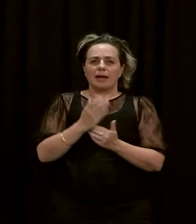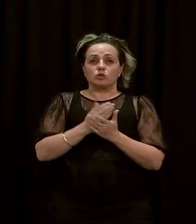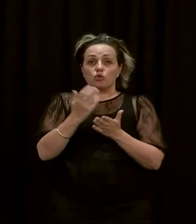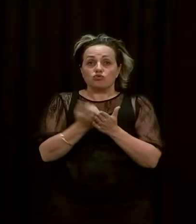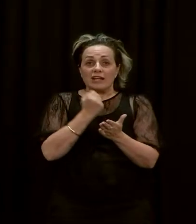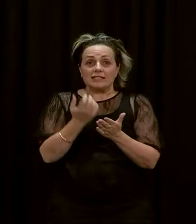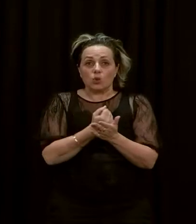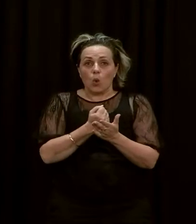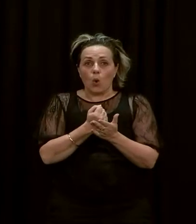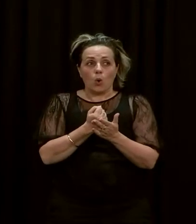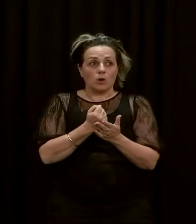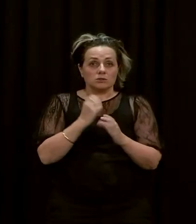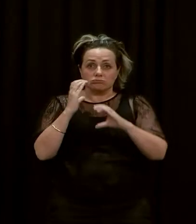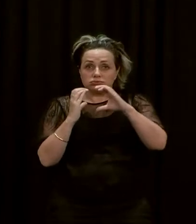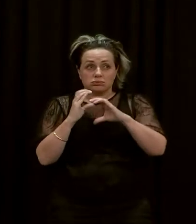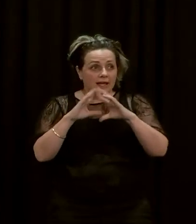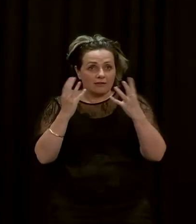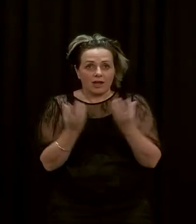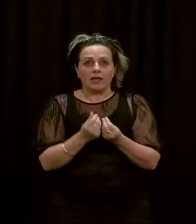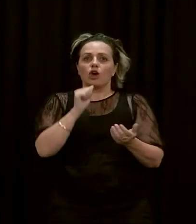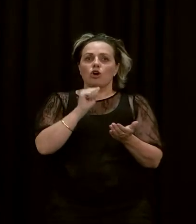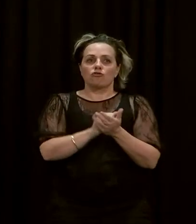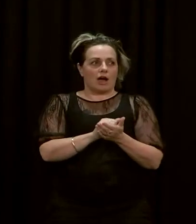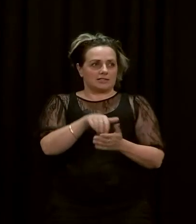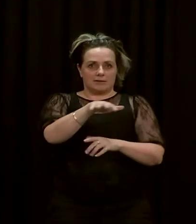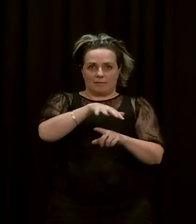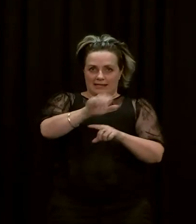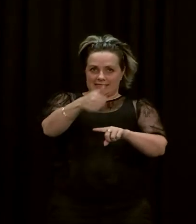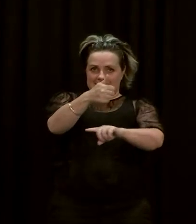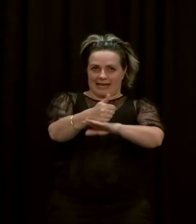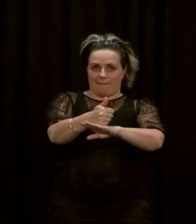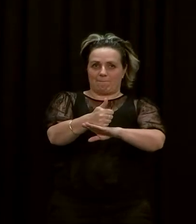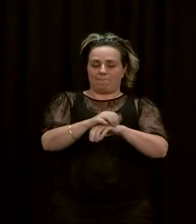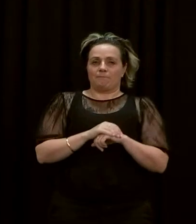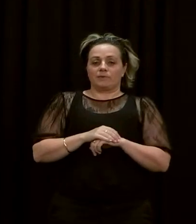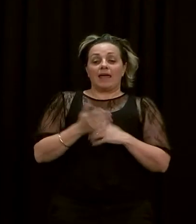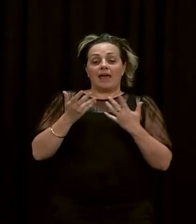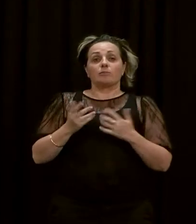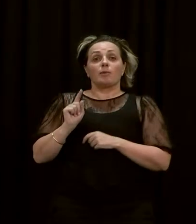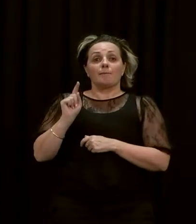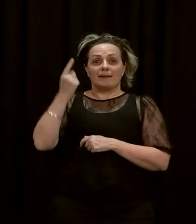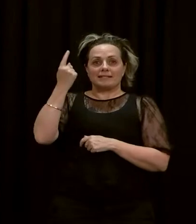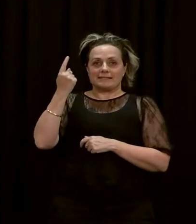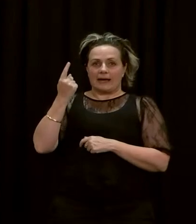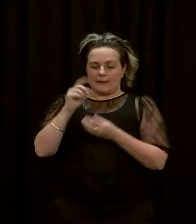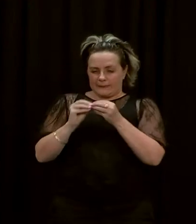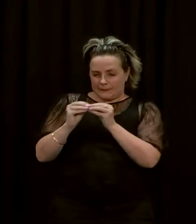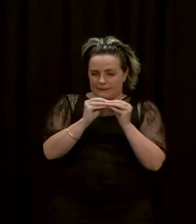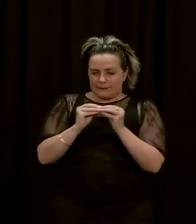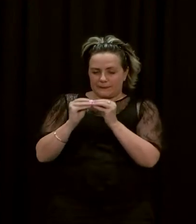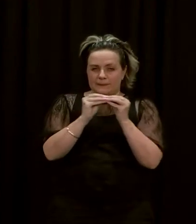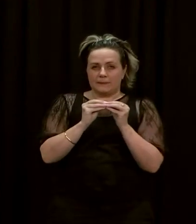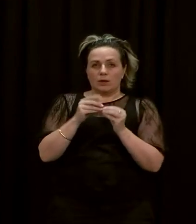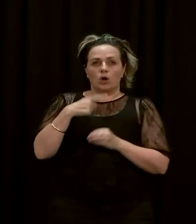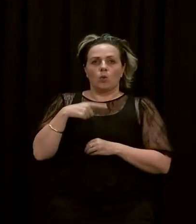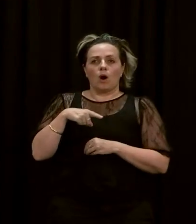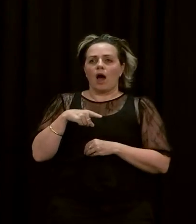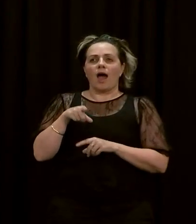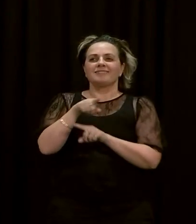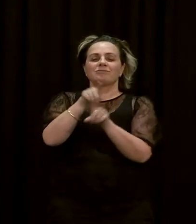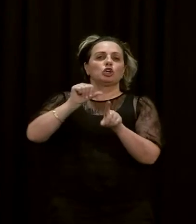So we've got ministers working on that as we speak, because there is no need to